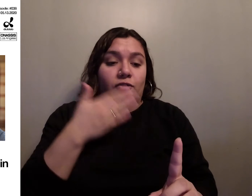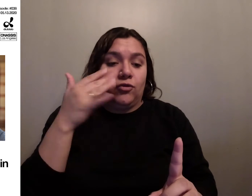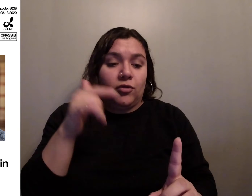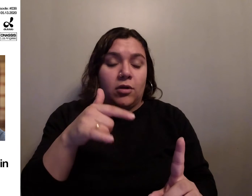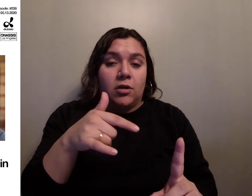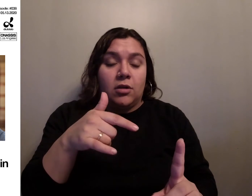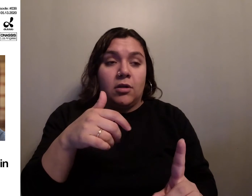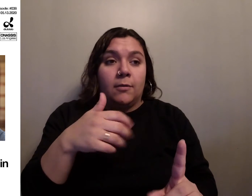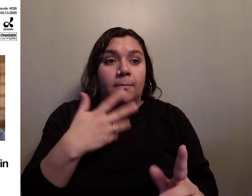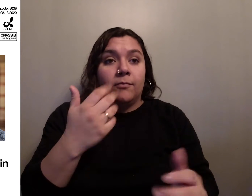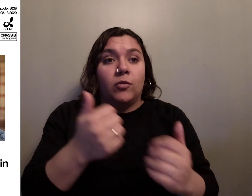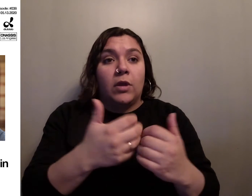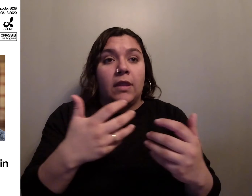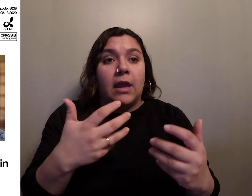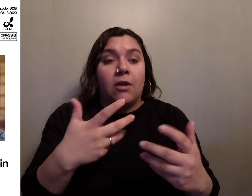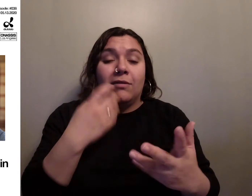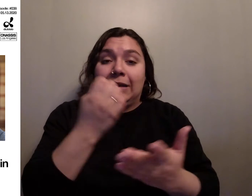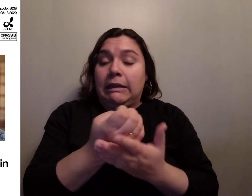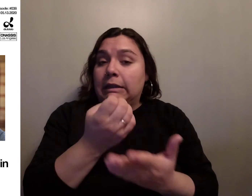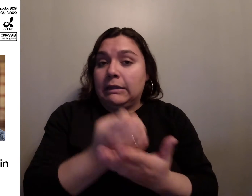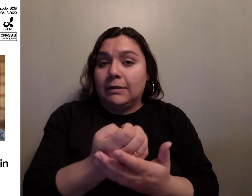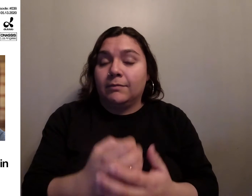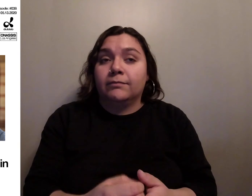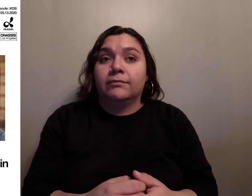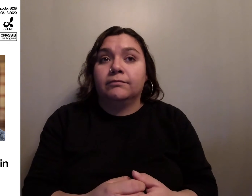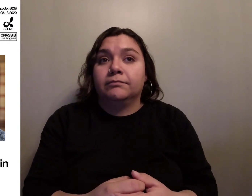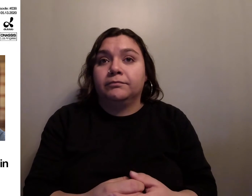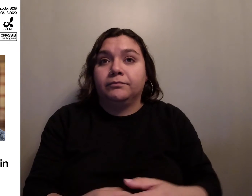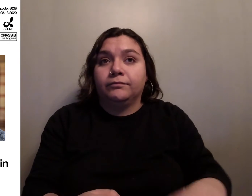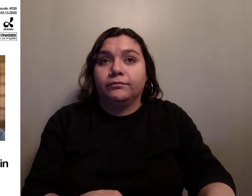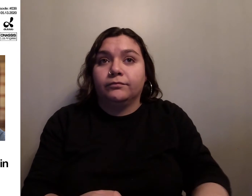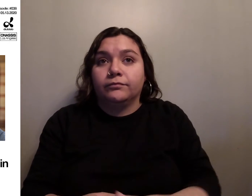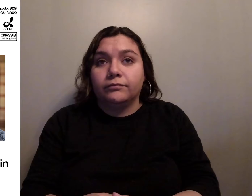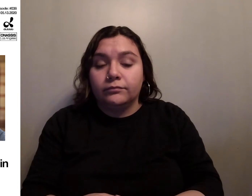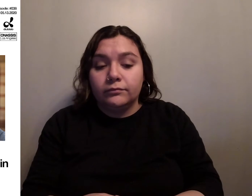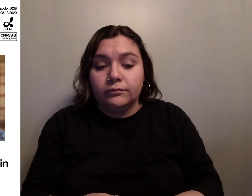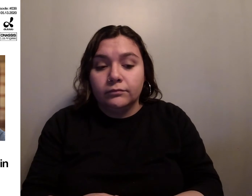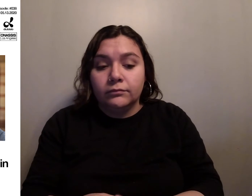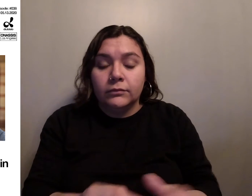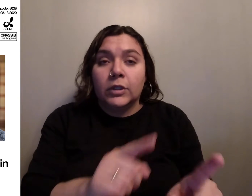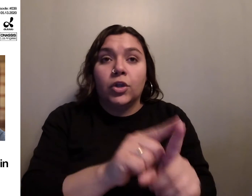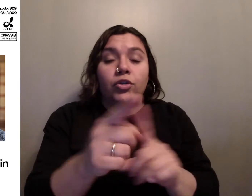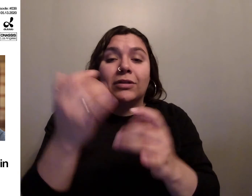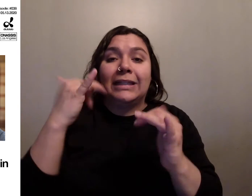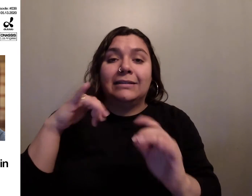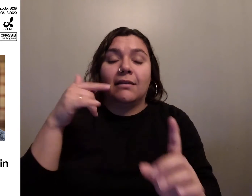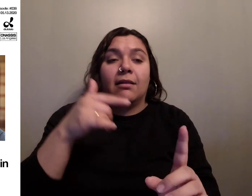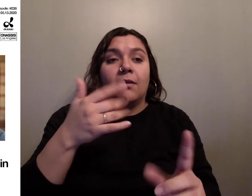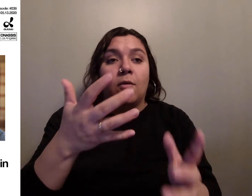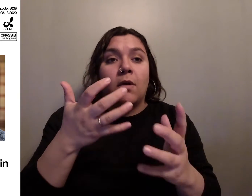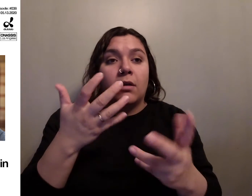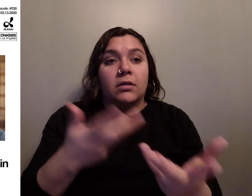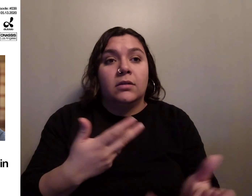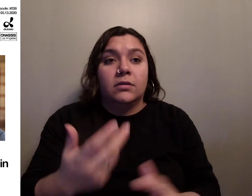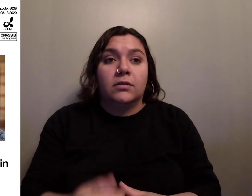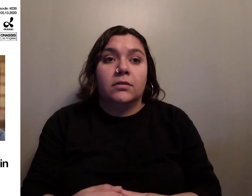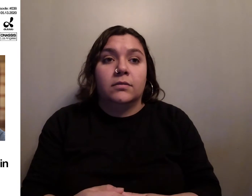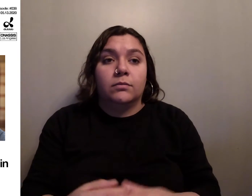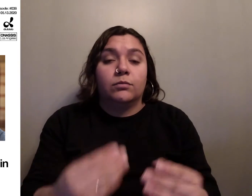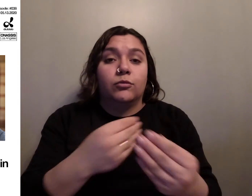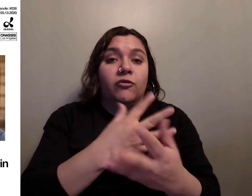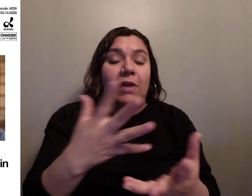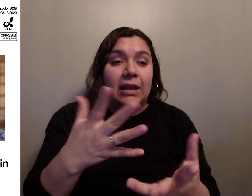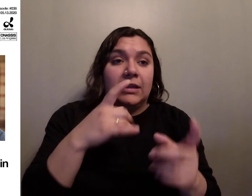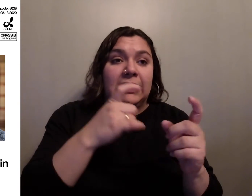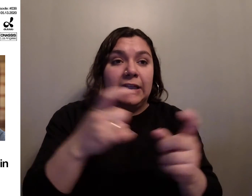a way from here with absolutely no economy to speak of, and yet